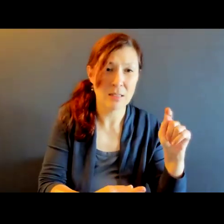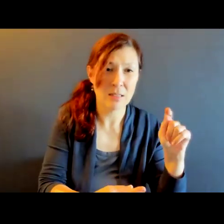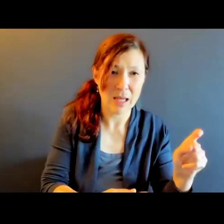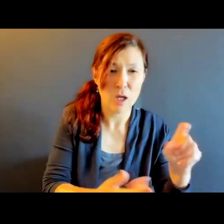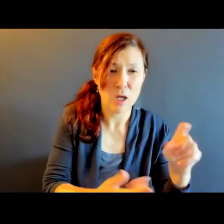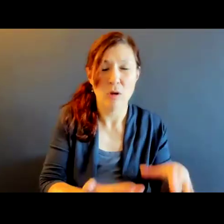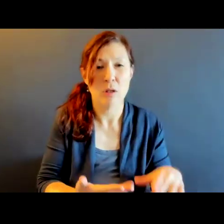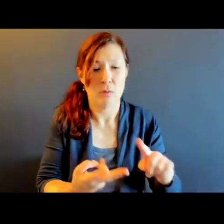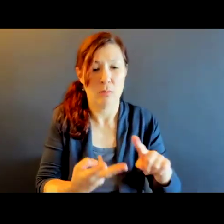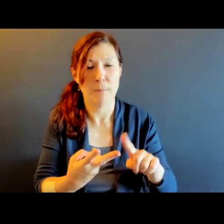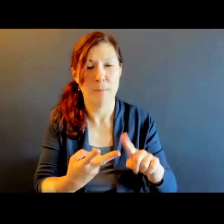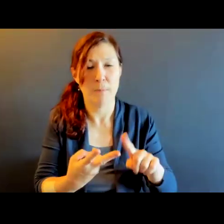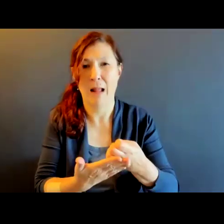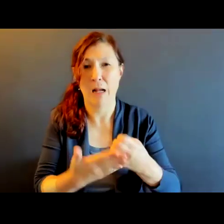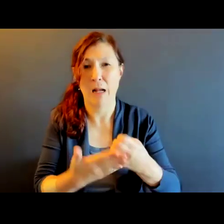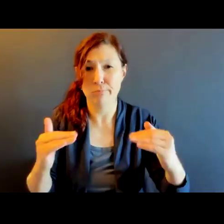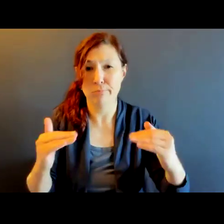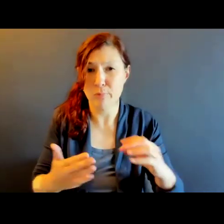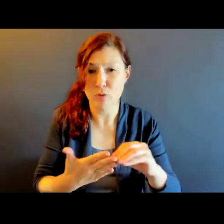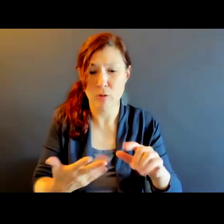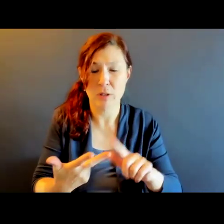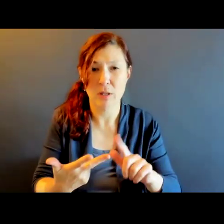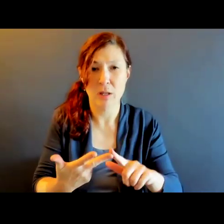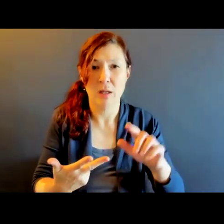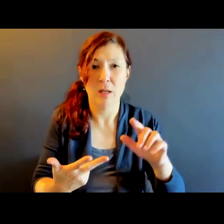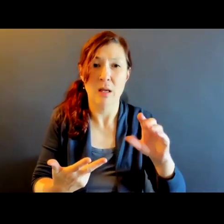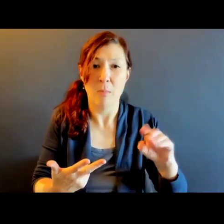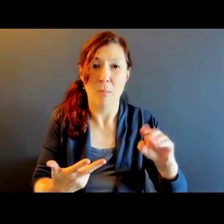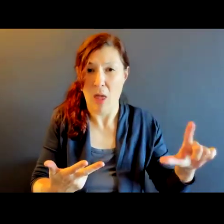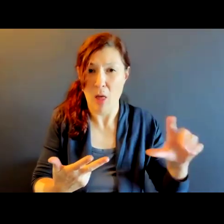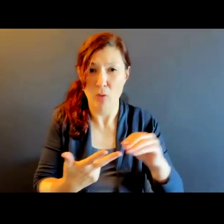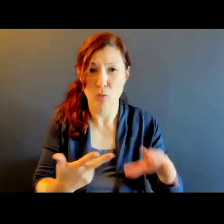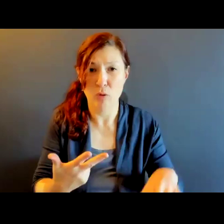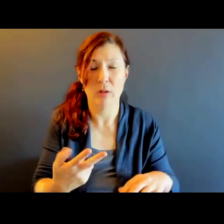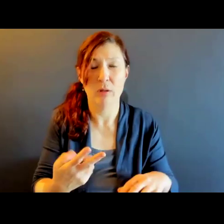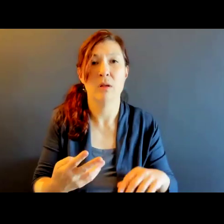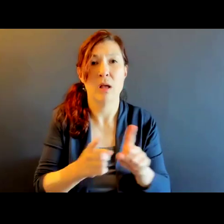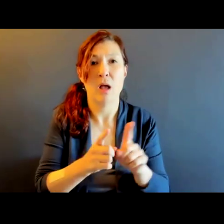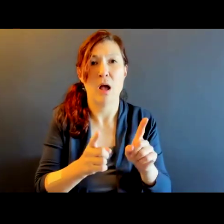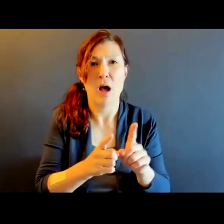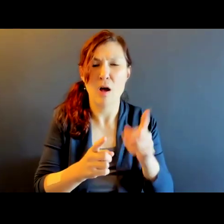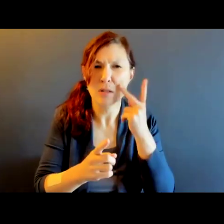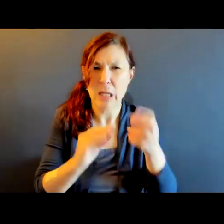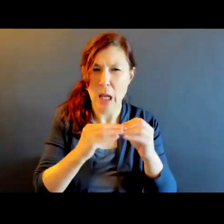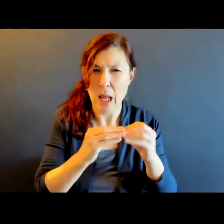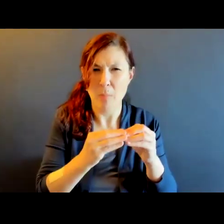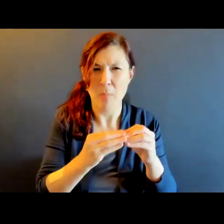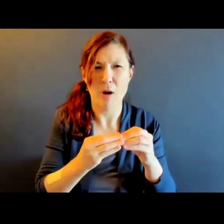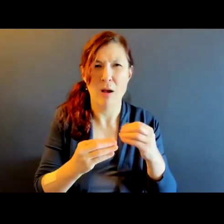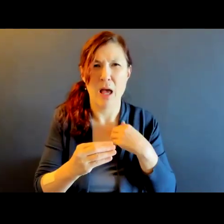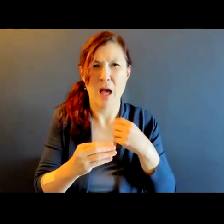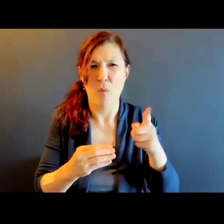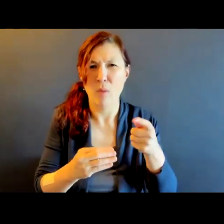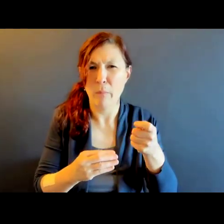and former English learners. Simulations also show a drop in the already minute number of